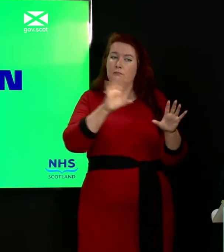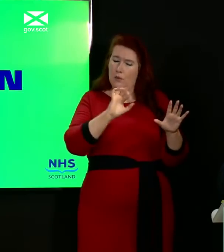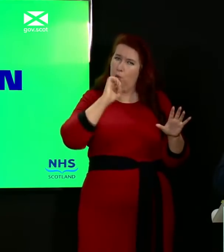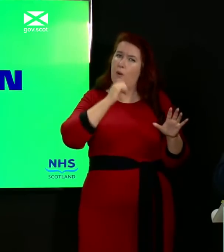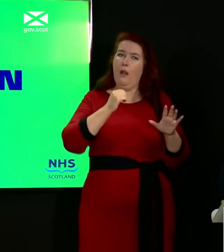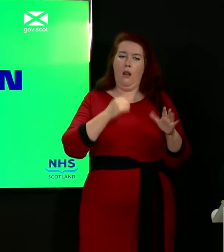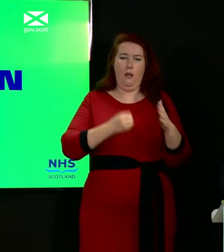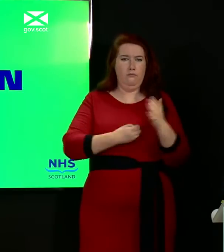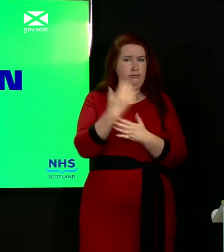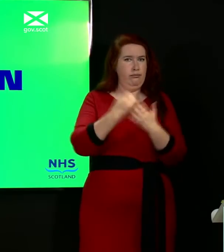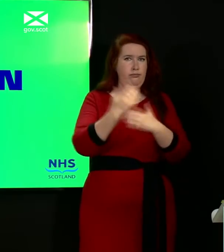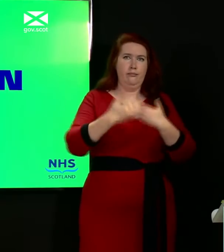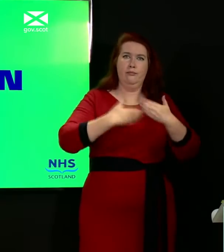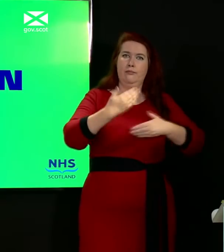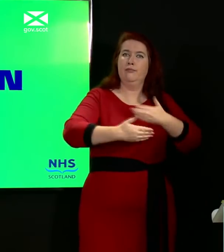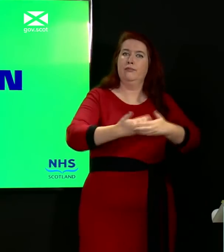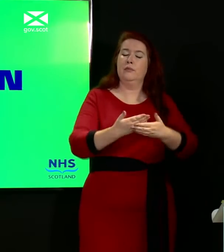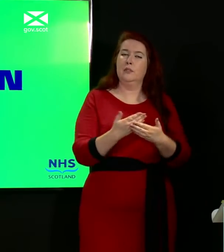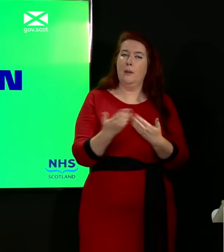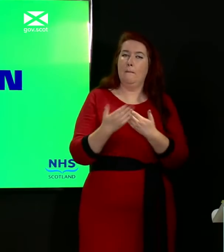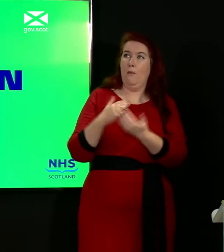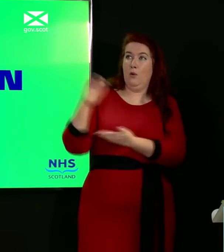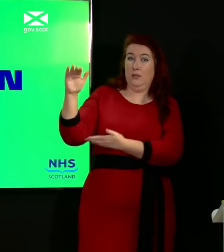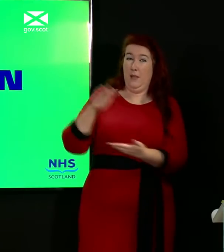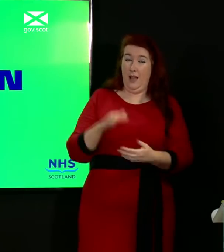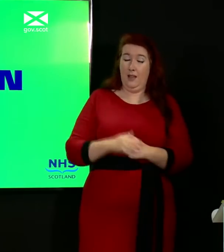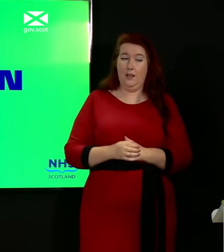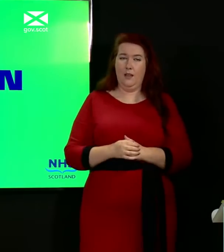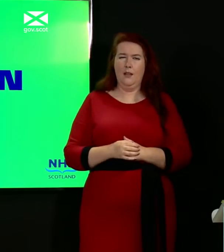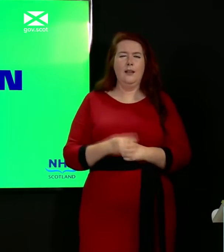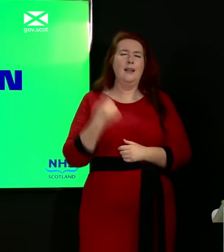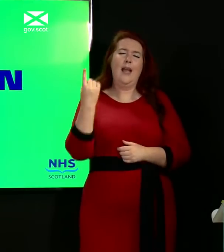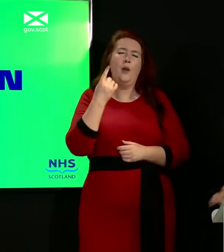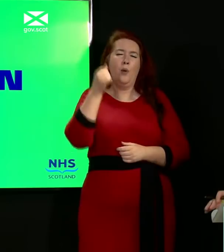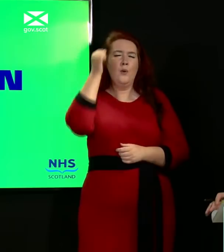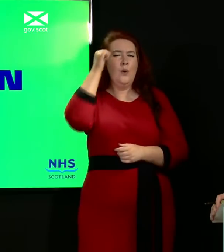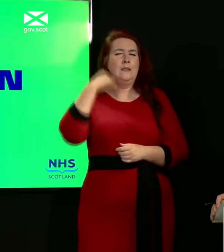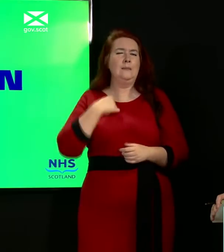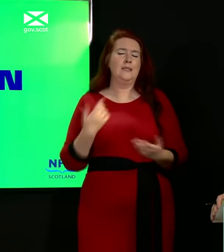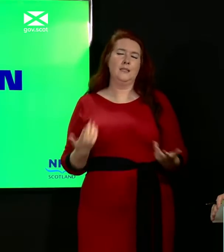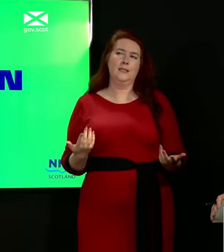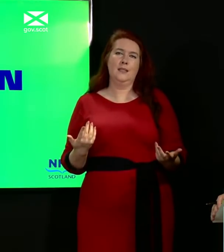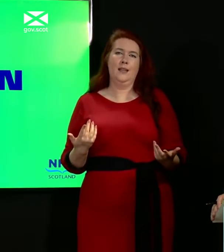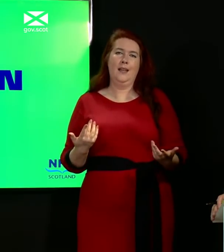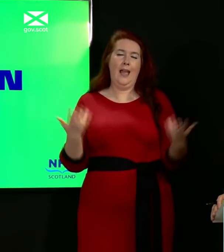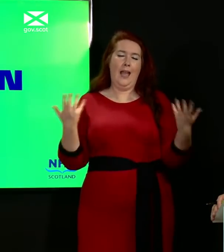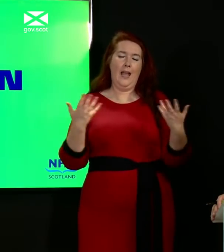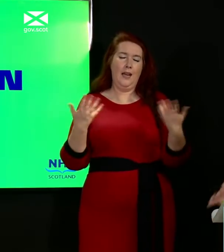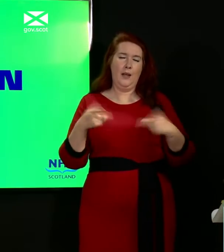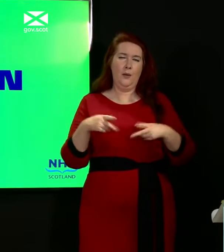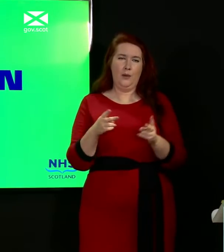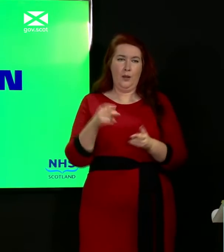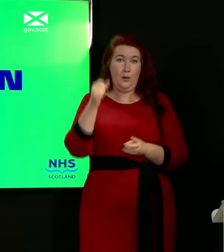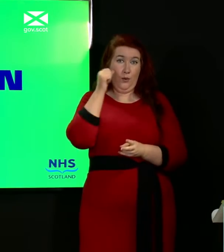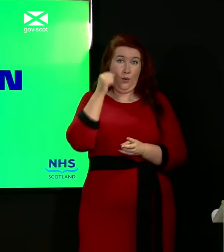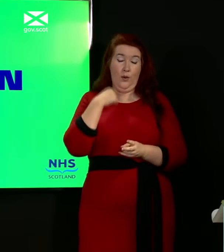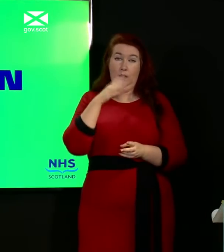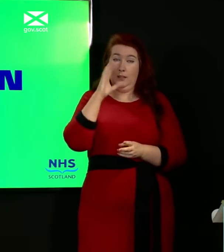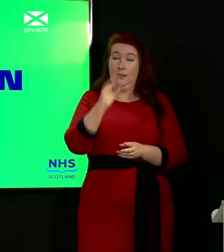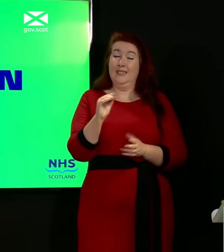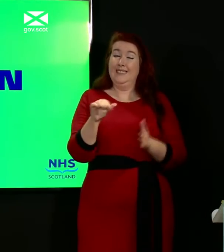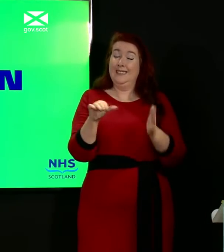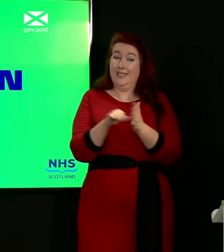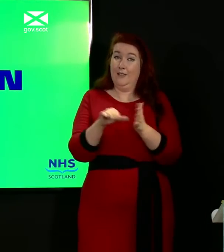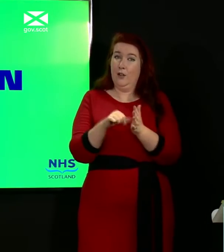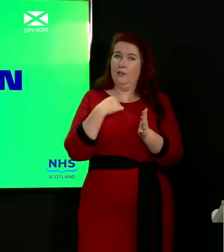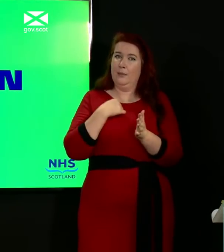move that over time as we get supply. Anybody who knows me in any deep way will know how difficult it is